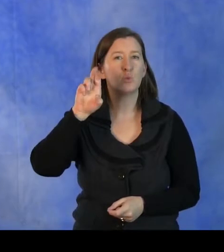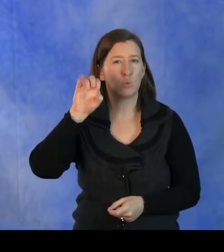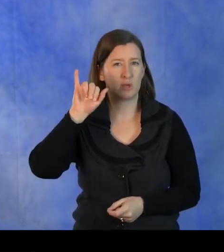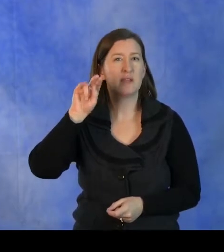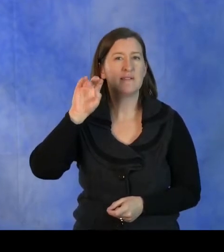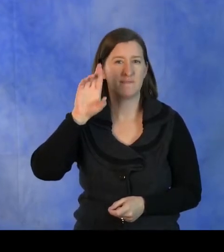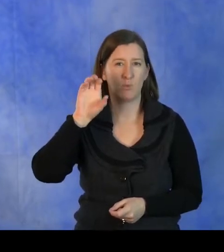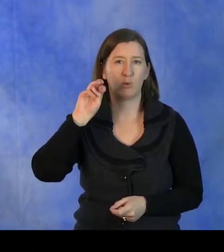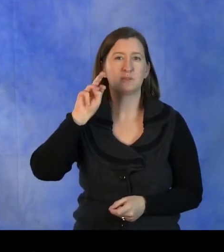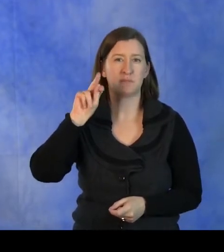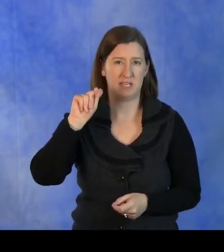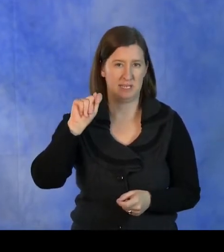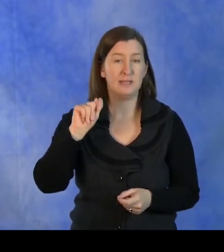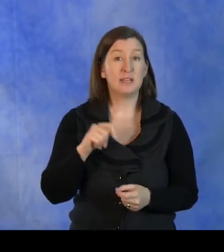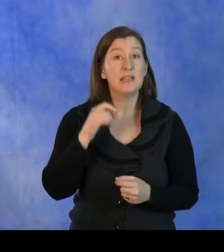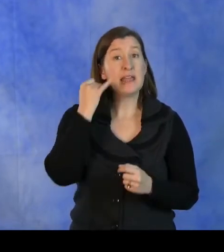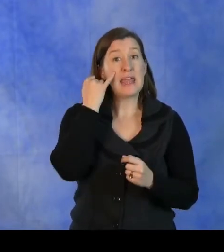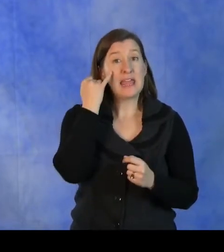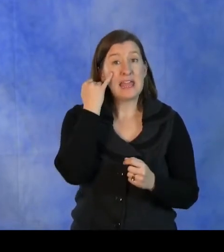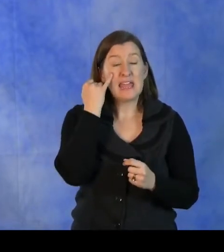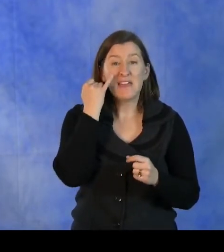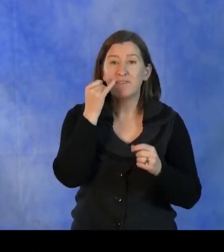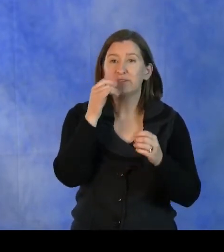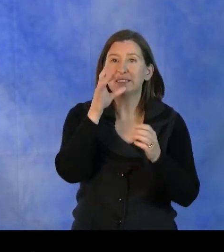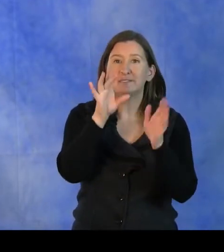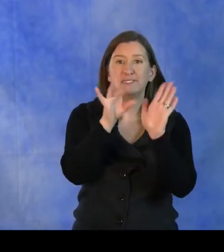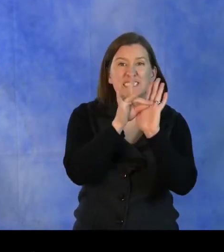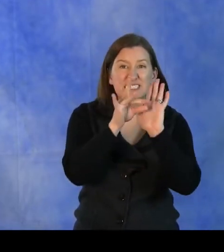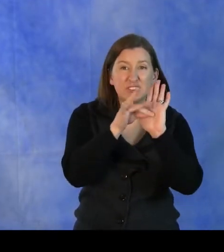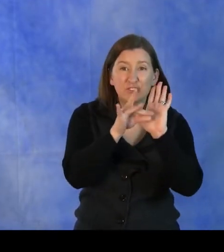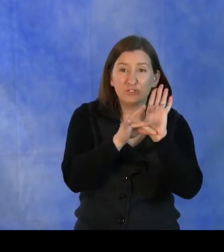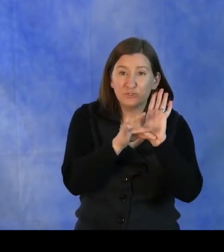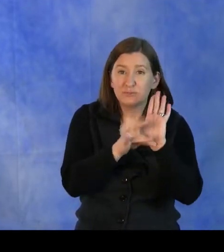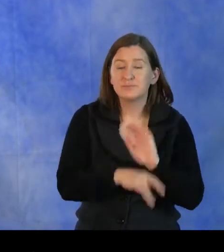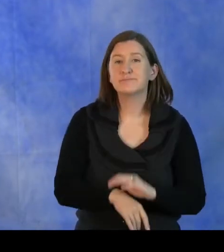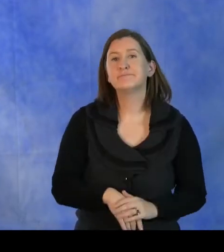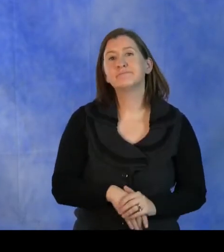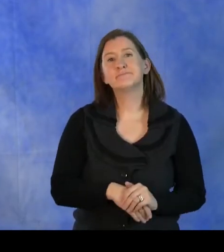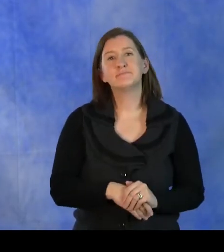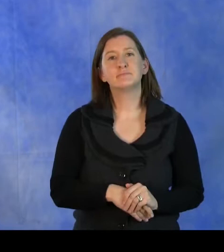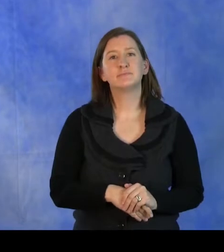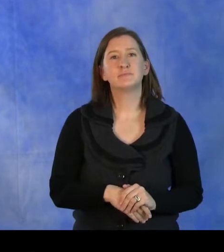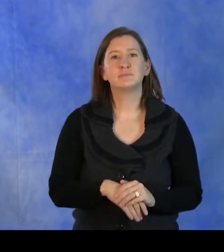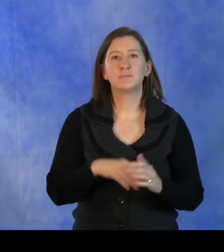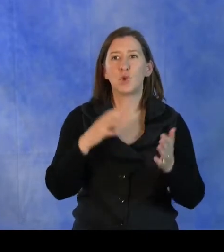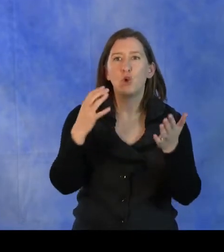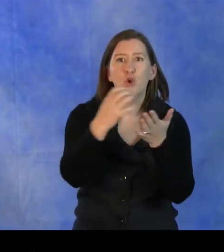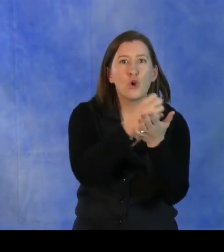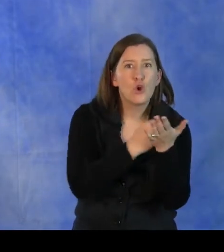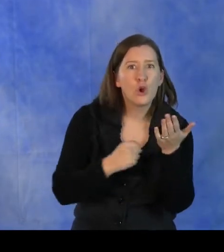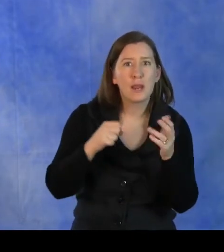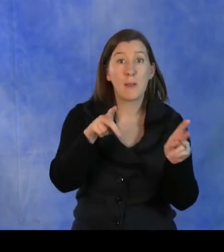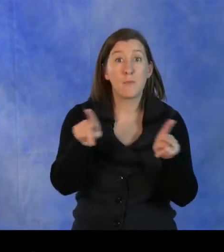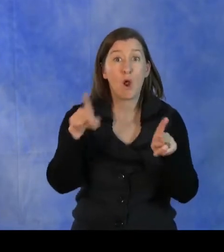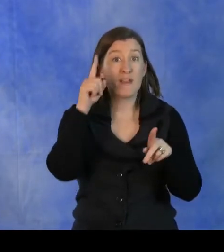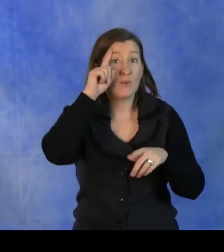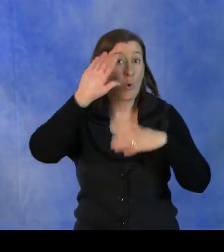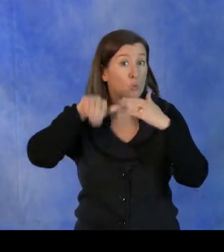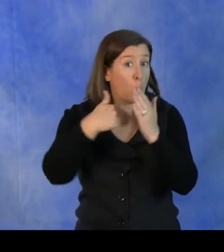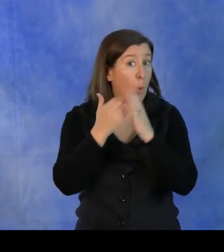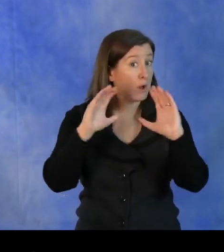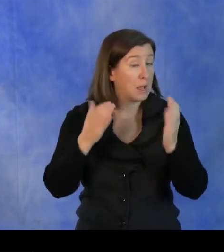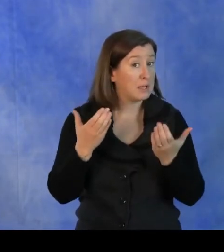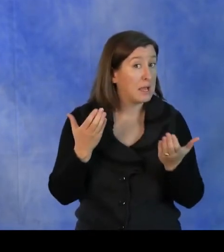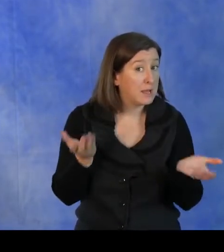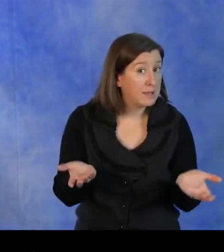like rewards for that student, reward reinforcements. If it's stickers or